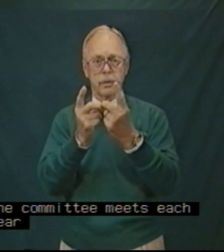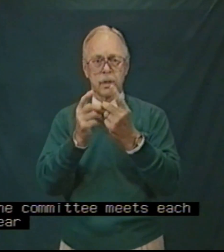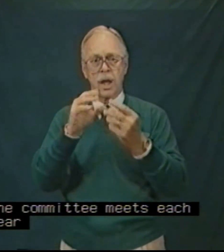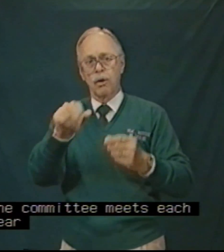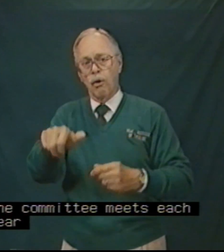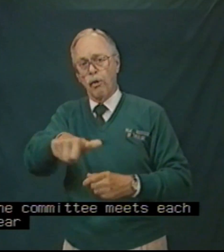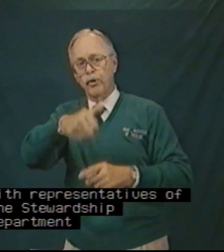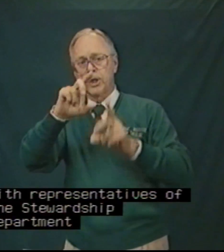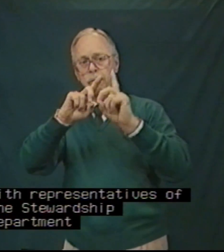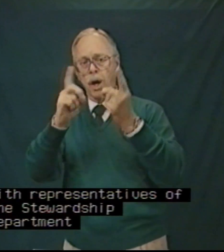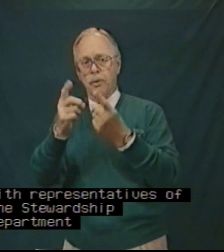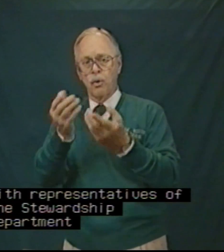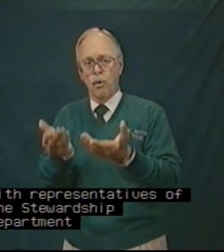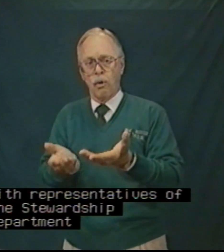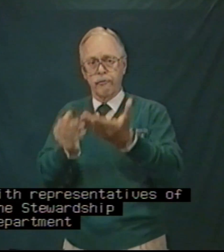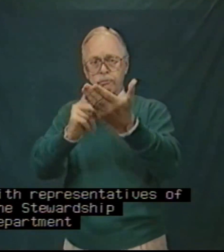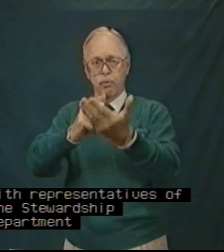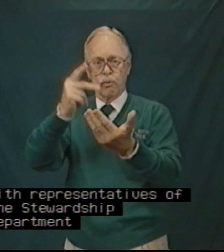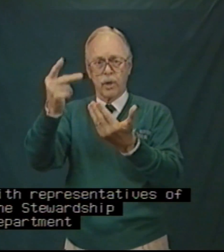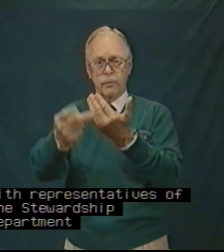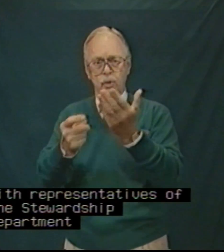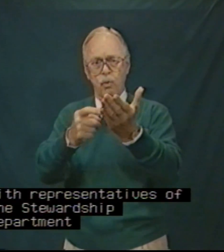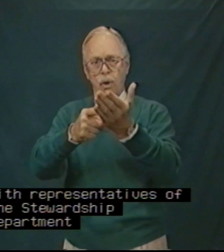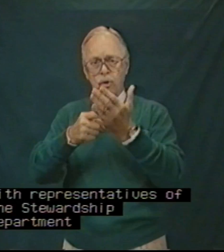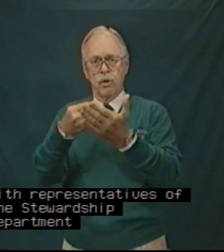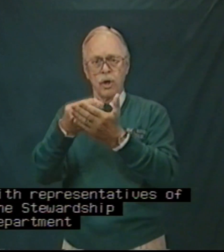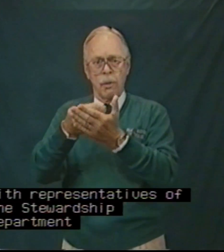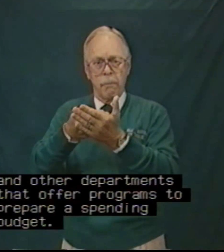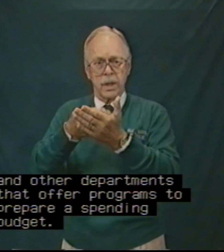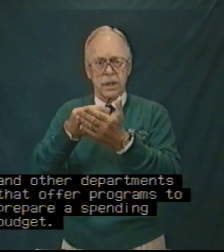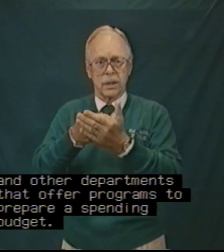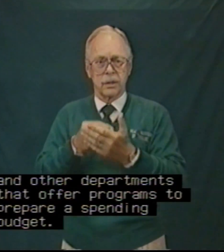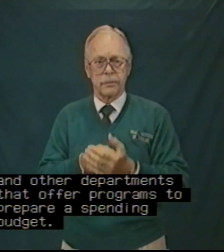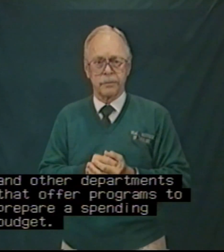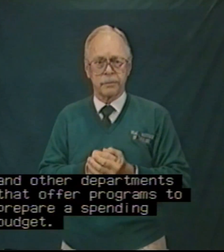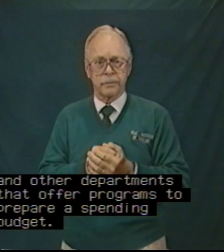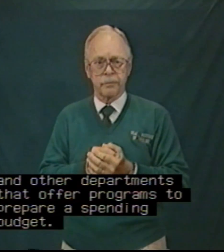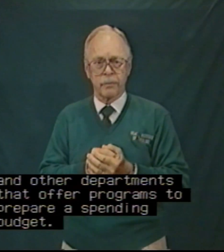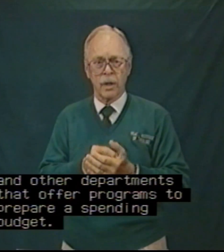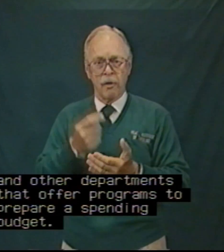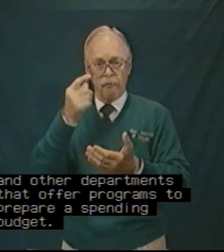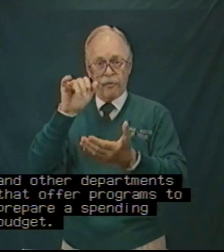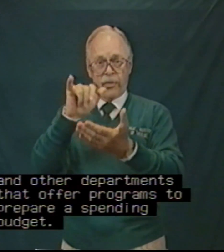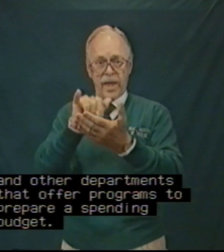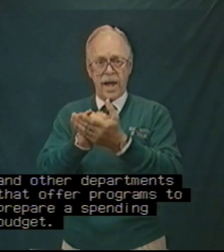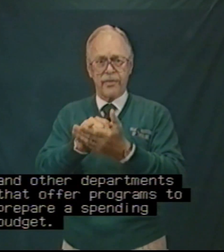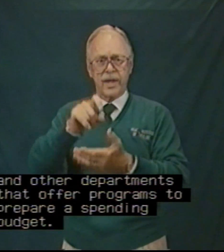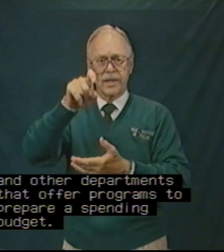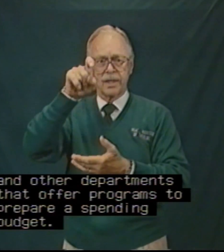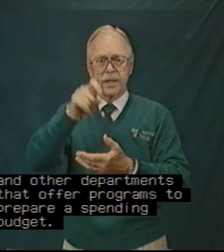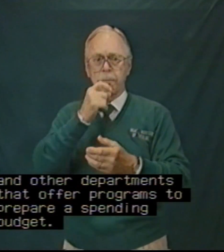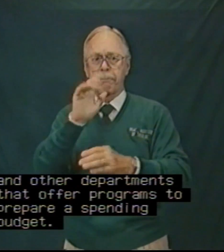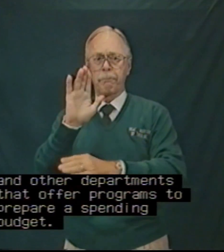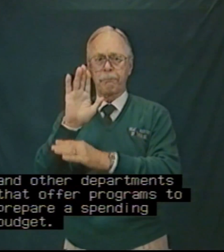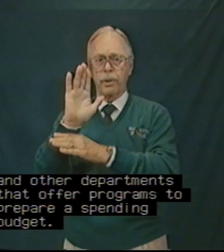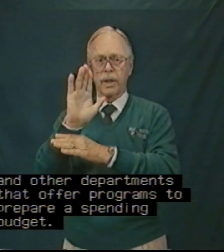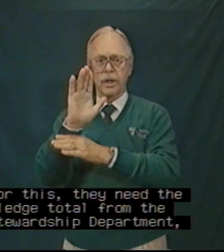spending budget. For this, they need the pledge total from the Stewardship Department, as well as the money